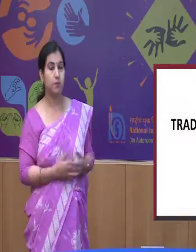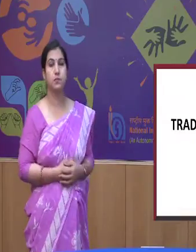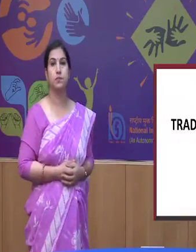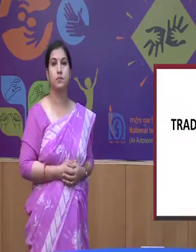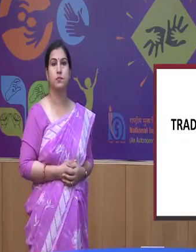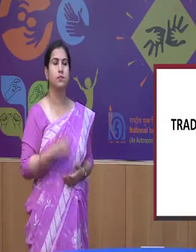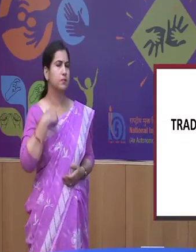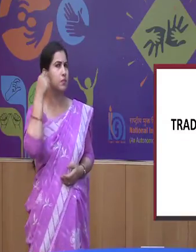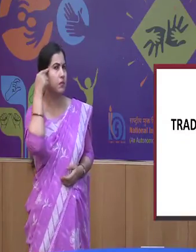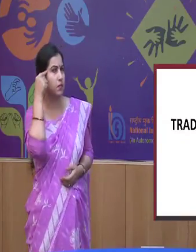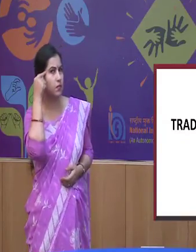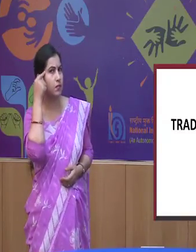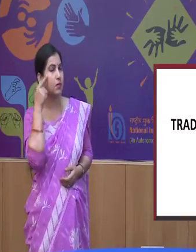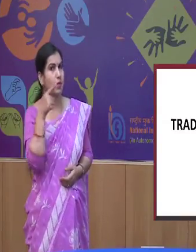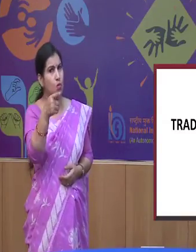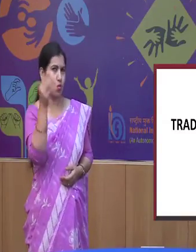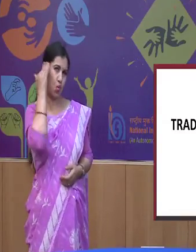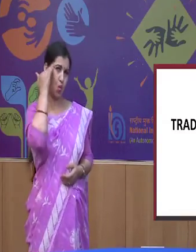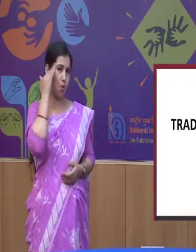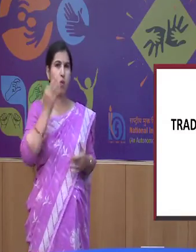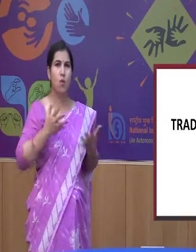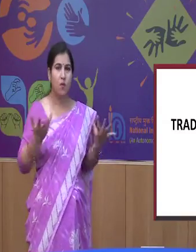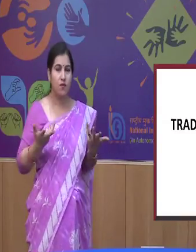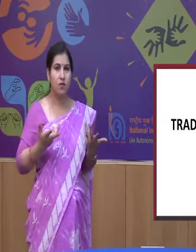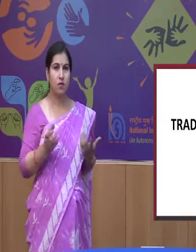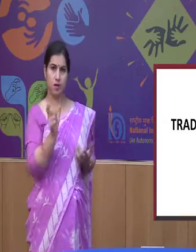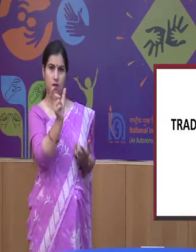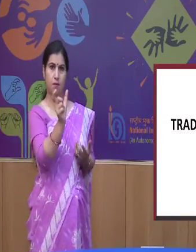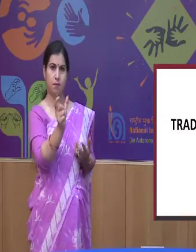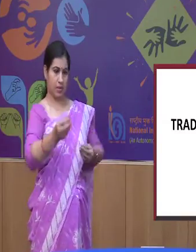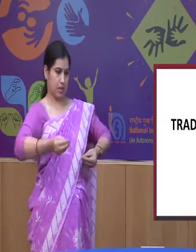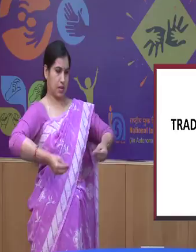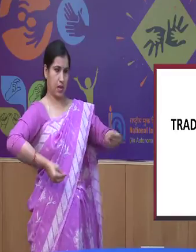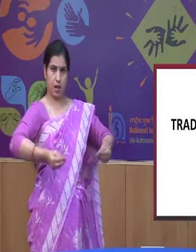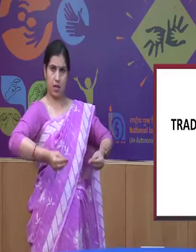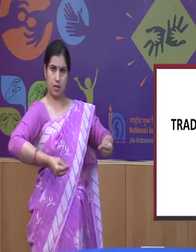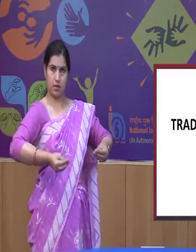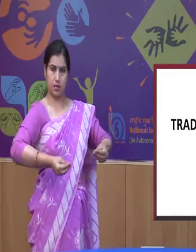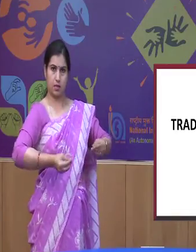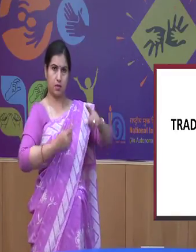I think you are familiar with the term of trade monopoly.